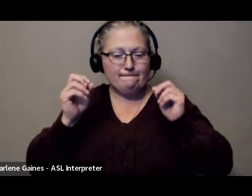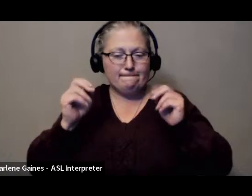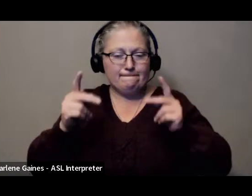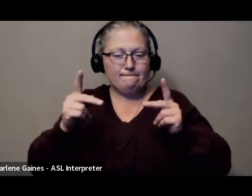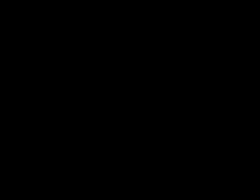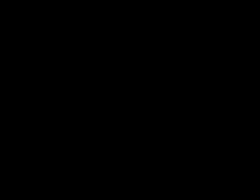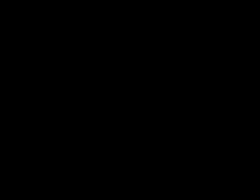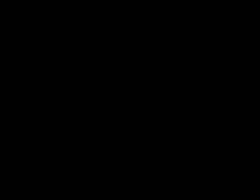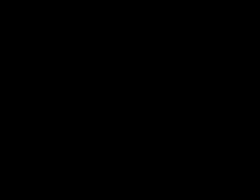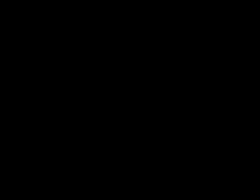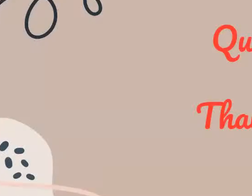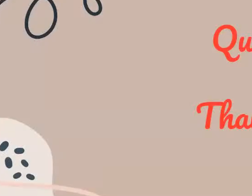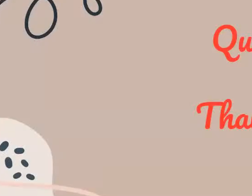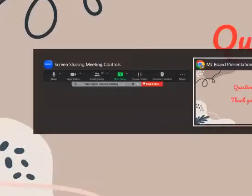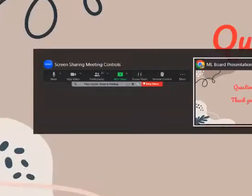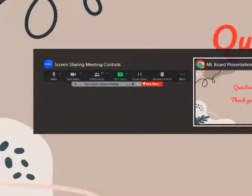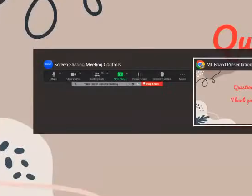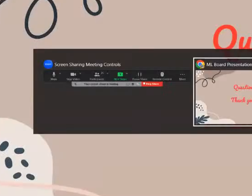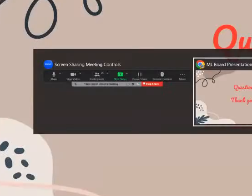can bring up the presentation.